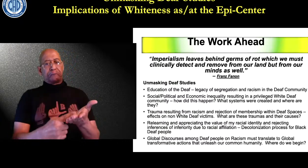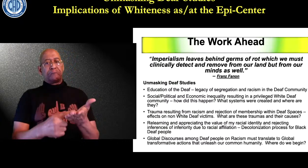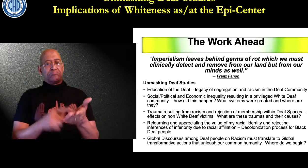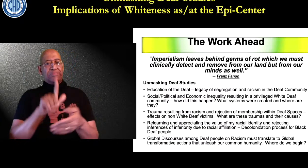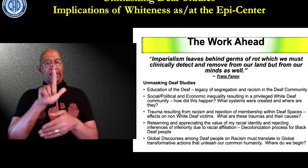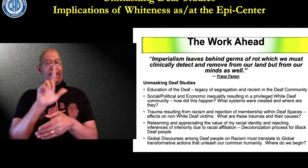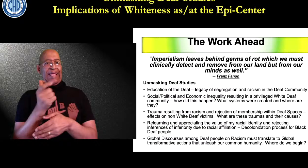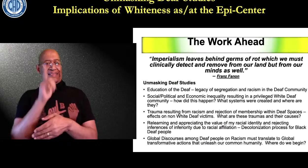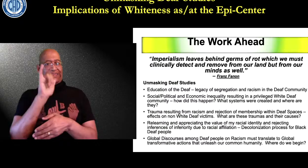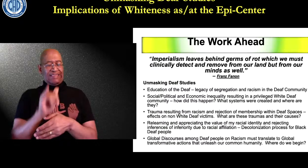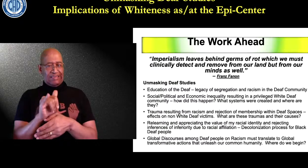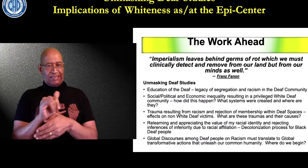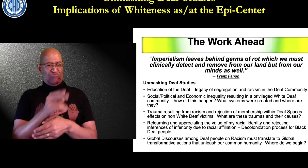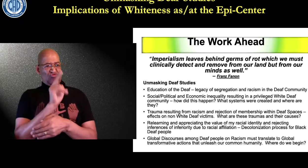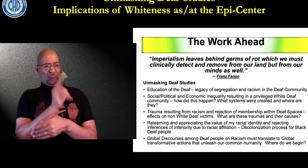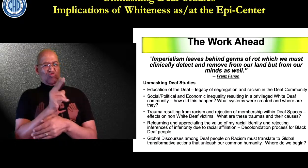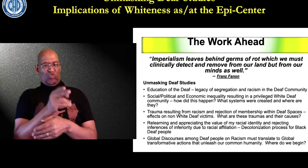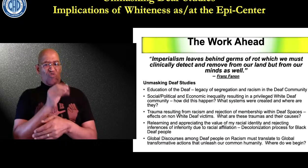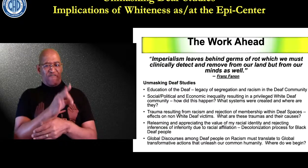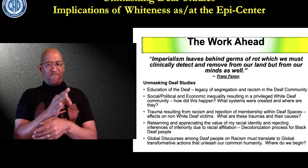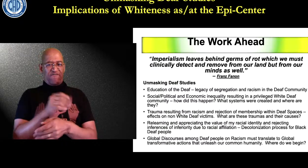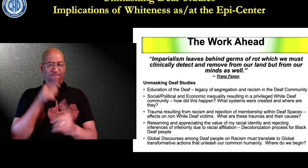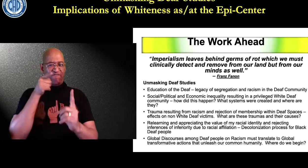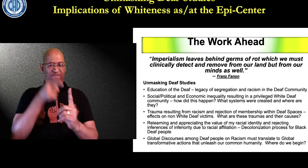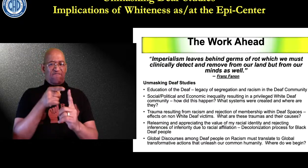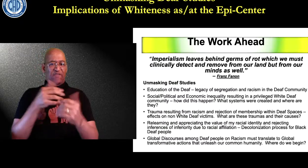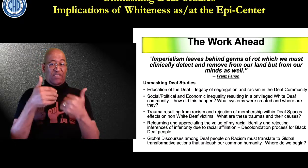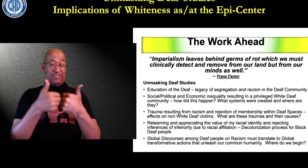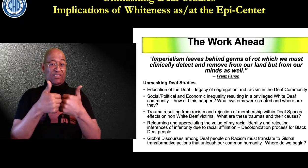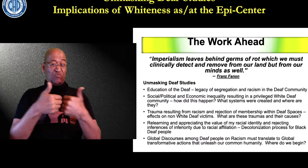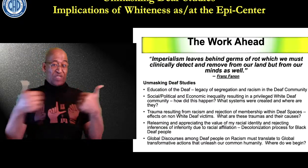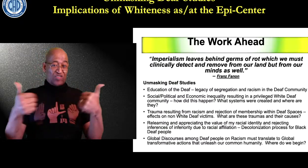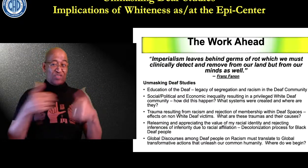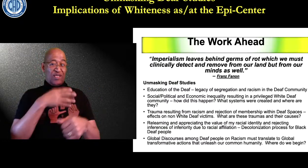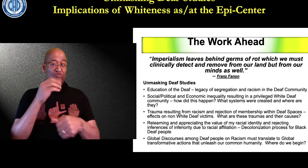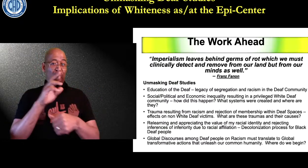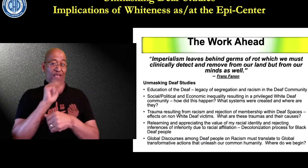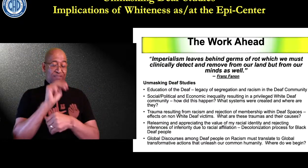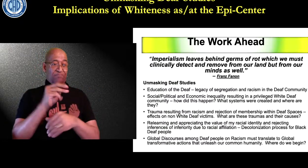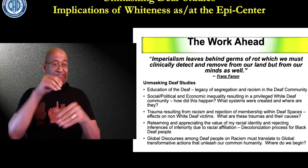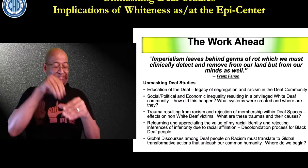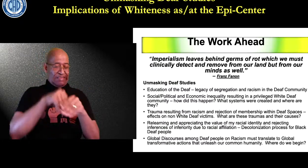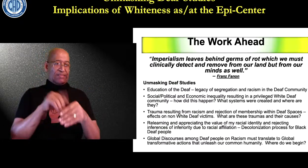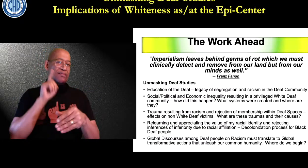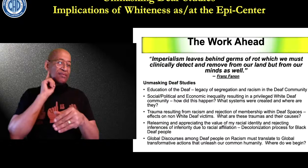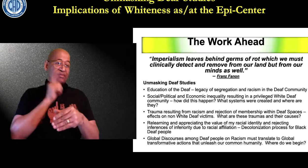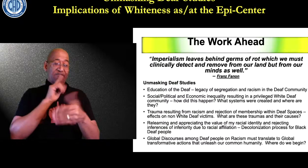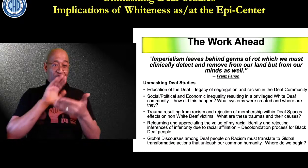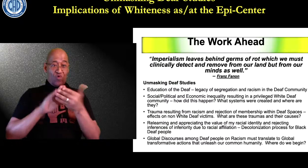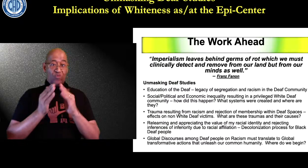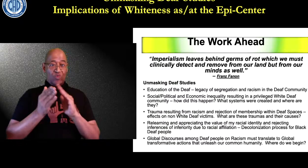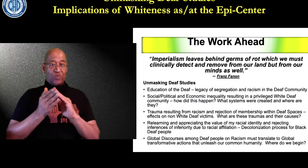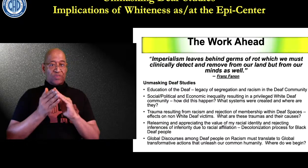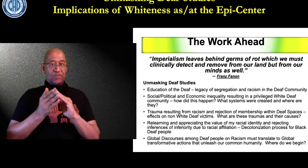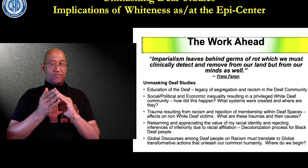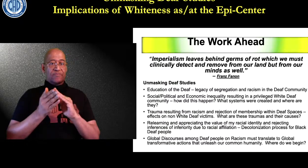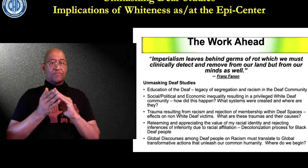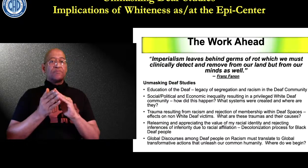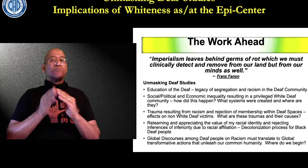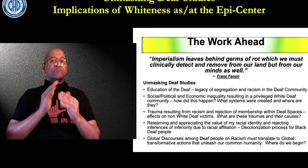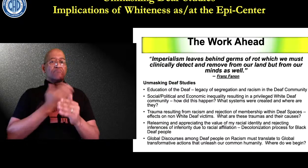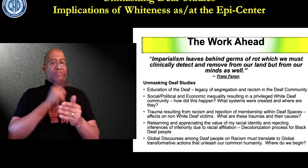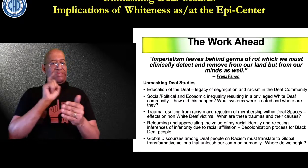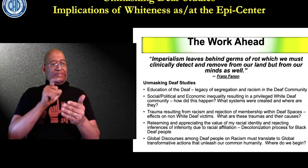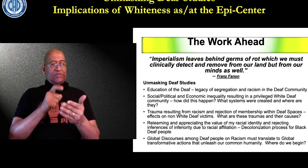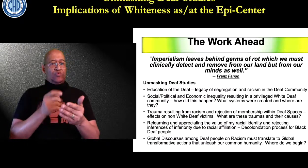First is to educate and have that discussion. that segregation